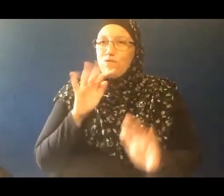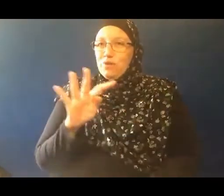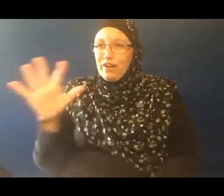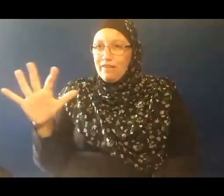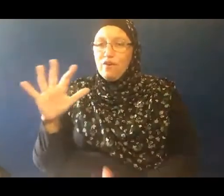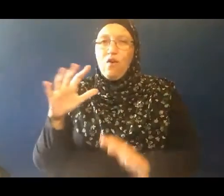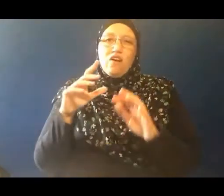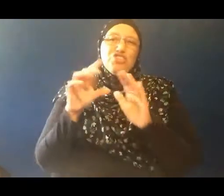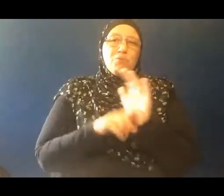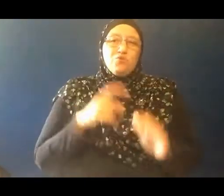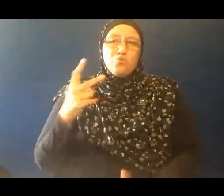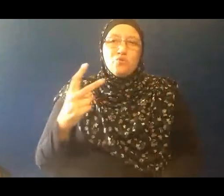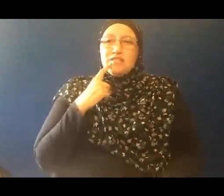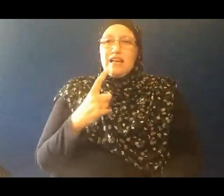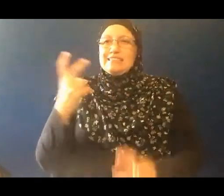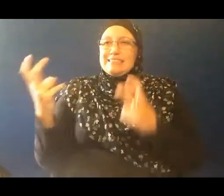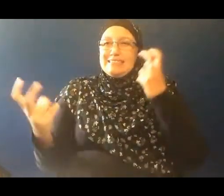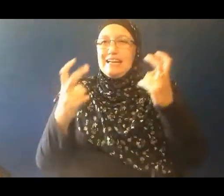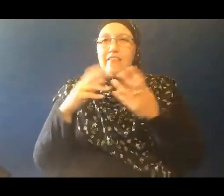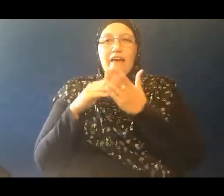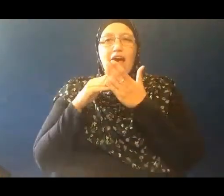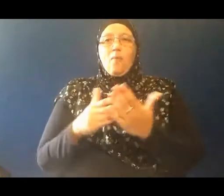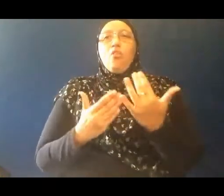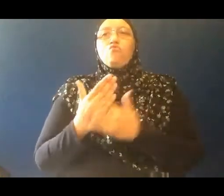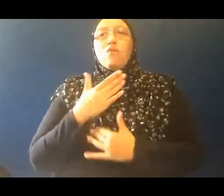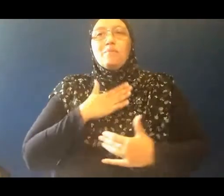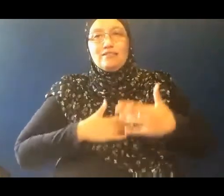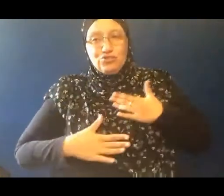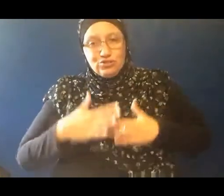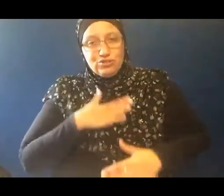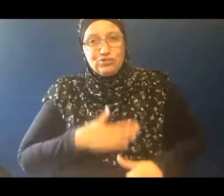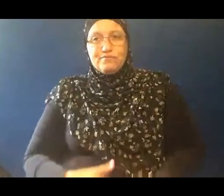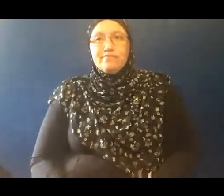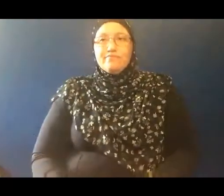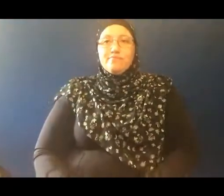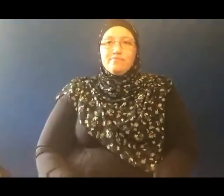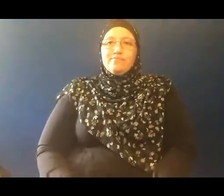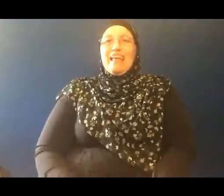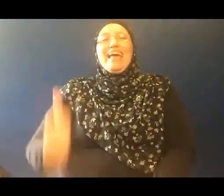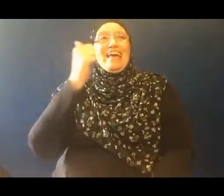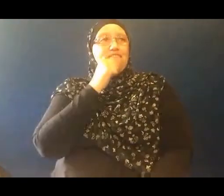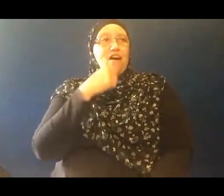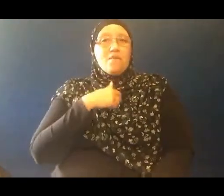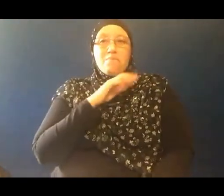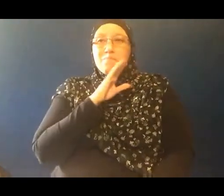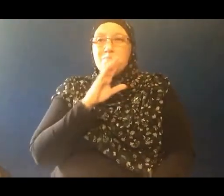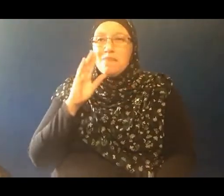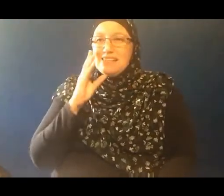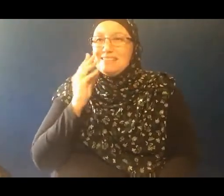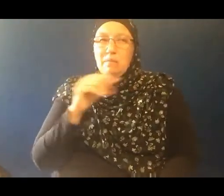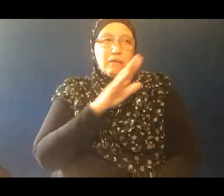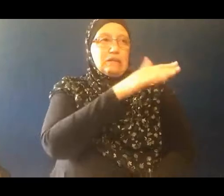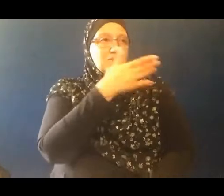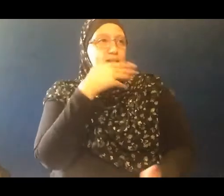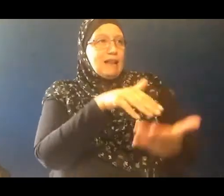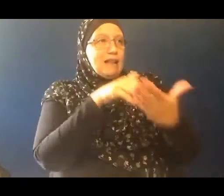of individuals, people, others, when you miss something. There are something that